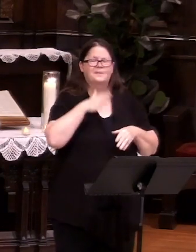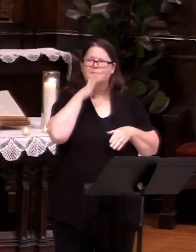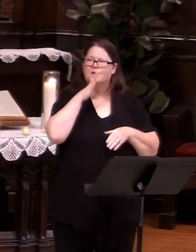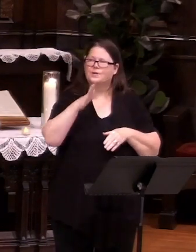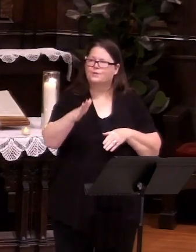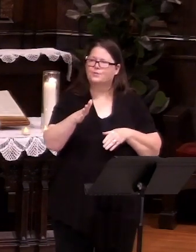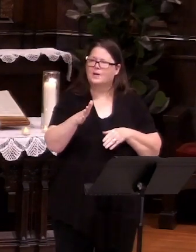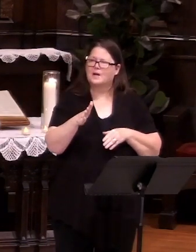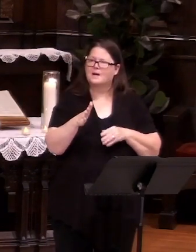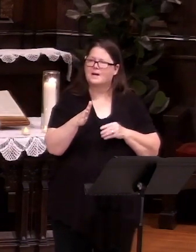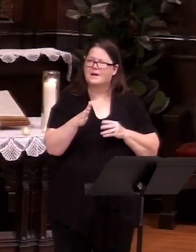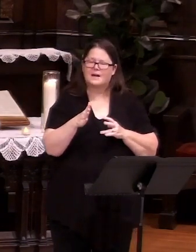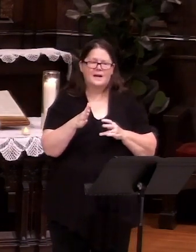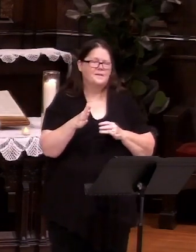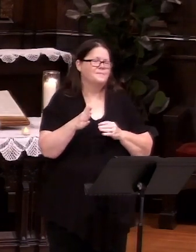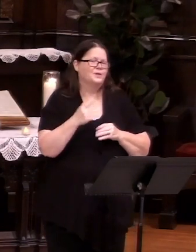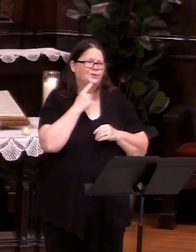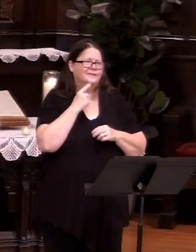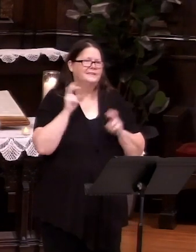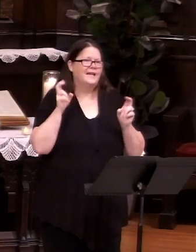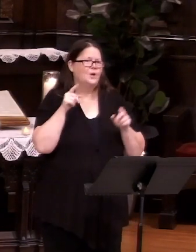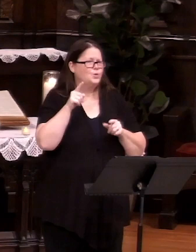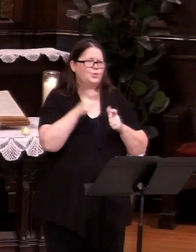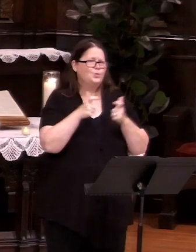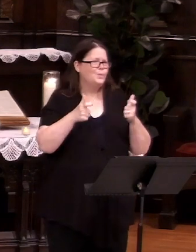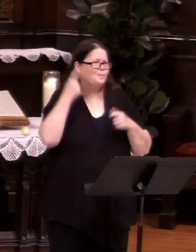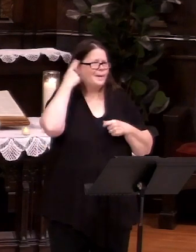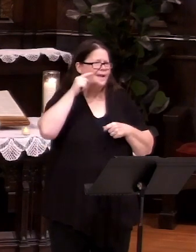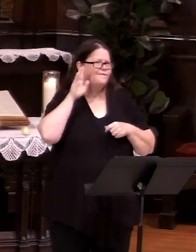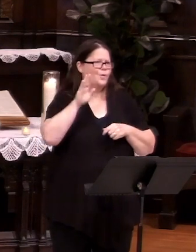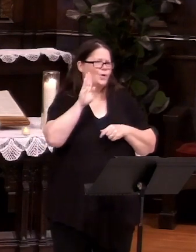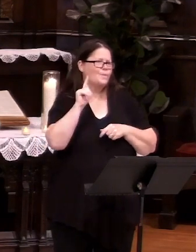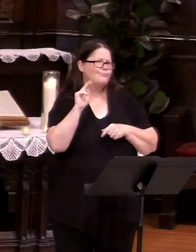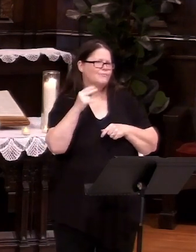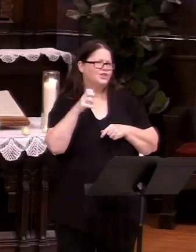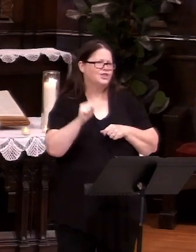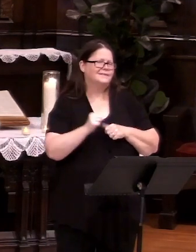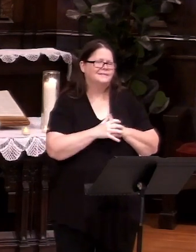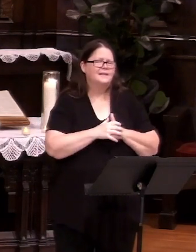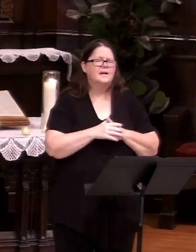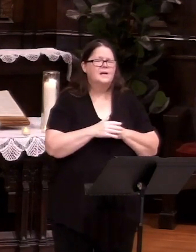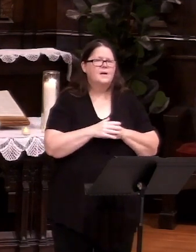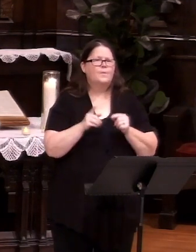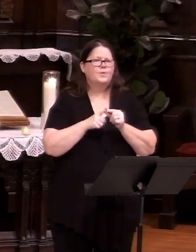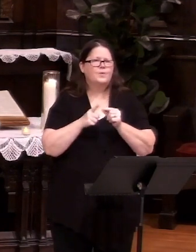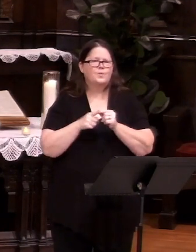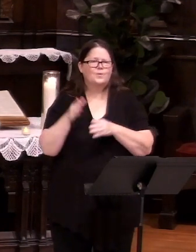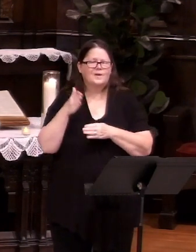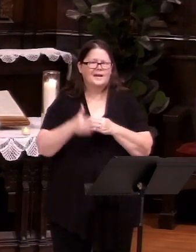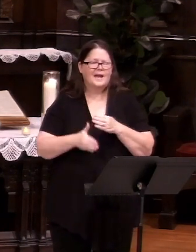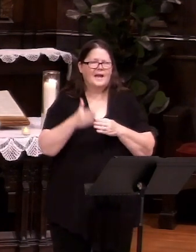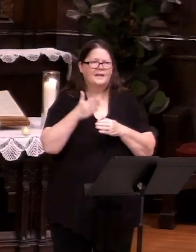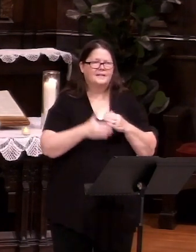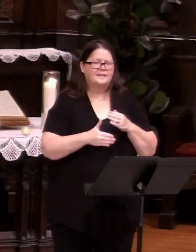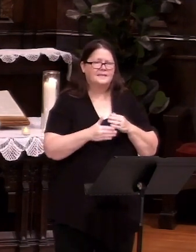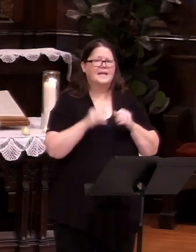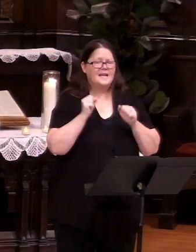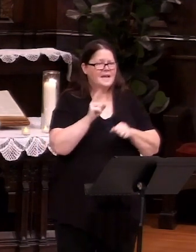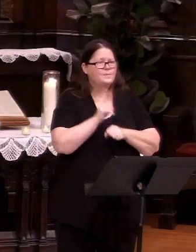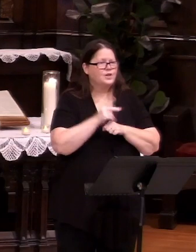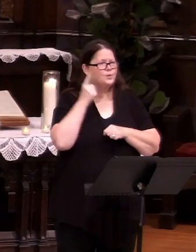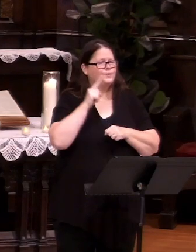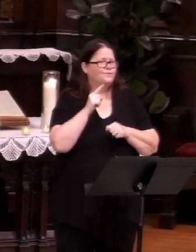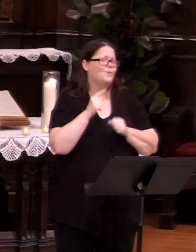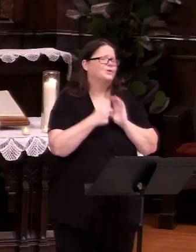a little too big for their britches. But the suffix is, as a sign of affection, is